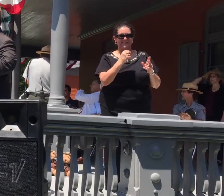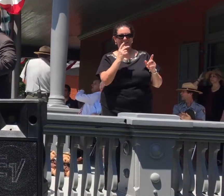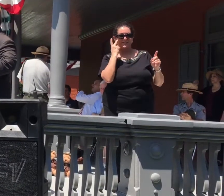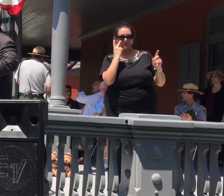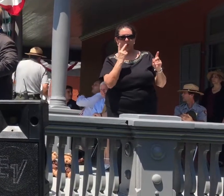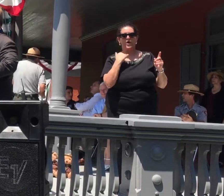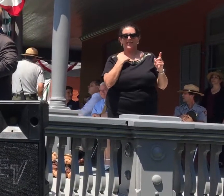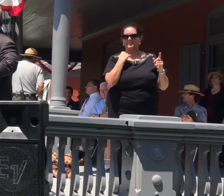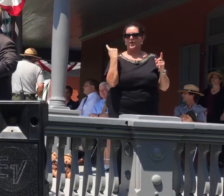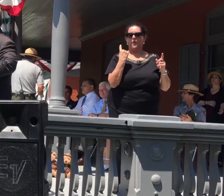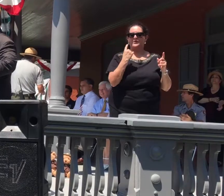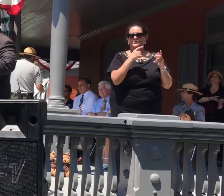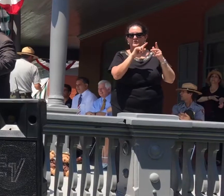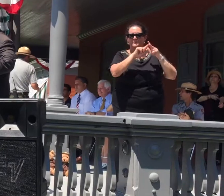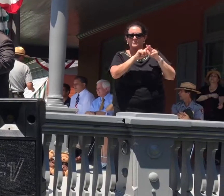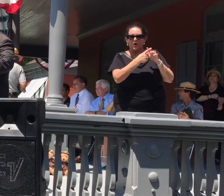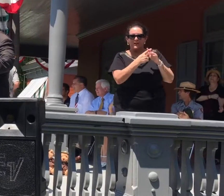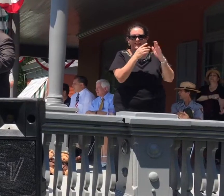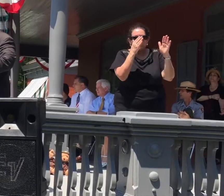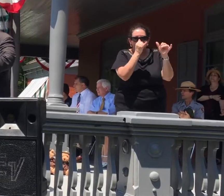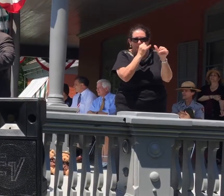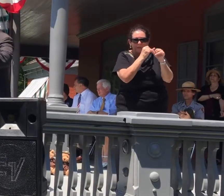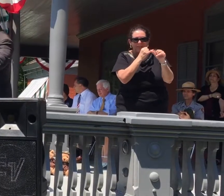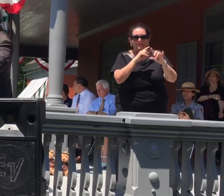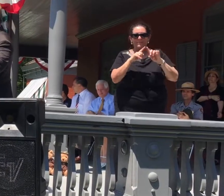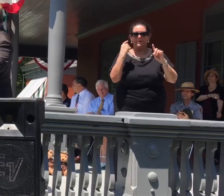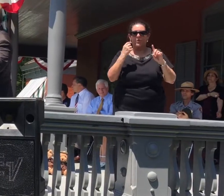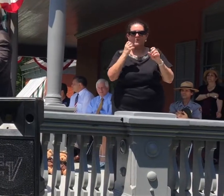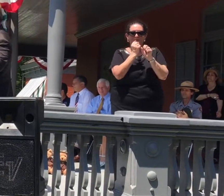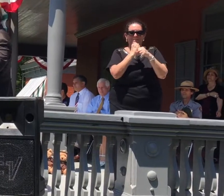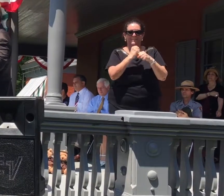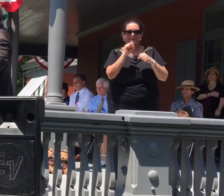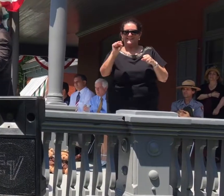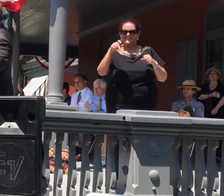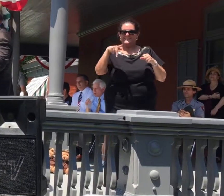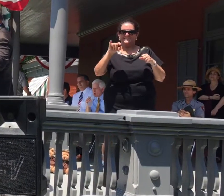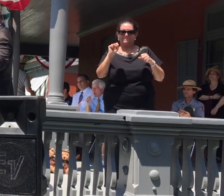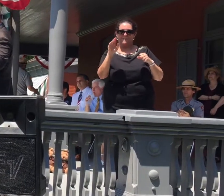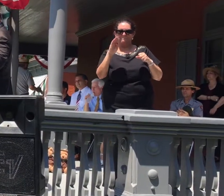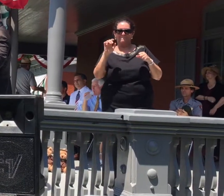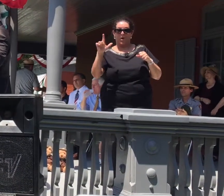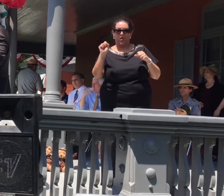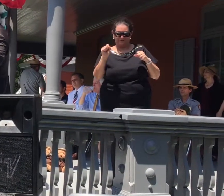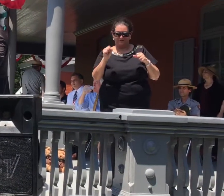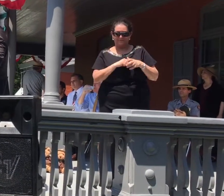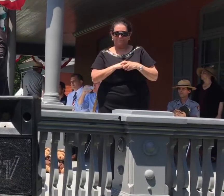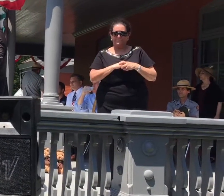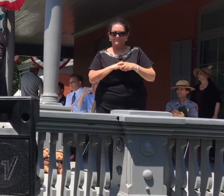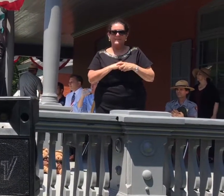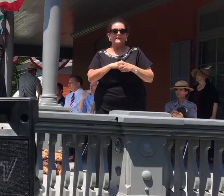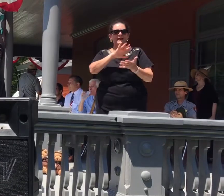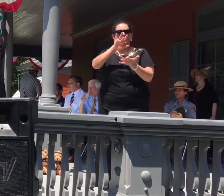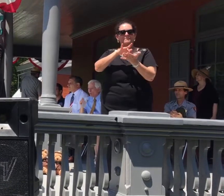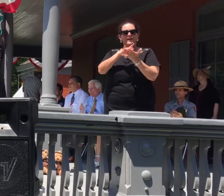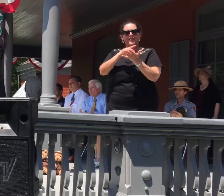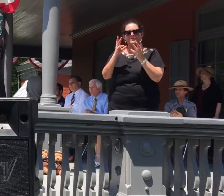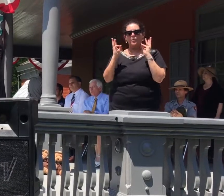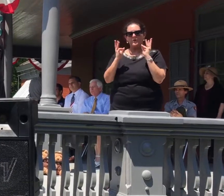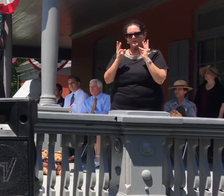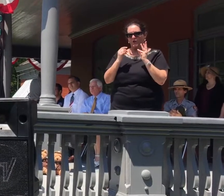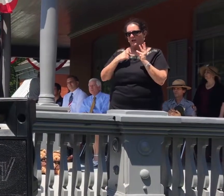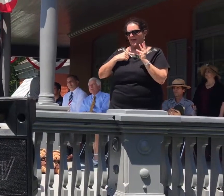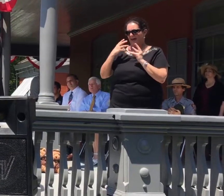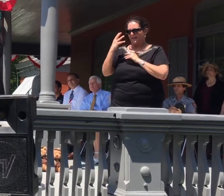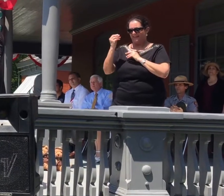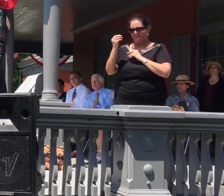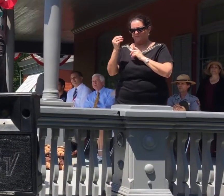the targets of their shenanigans and their spitballs. One story illustrative from the White House. It was the middle of winter. I left the